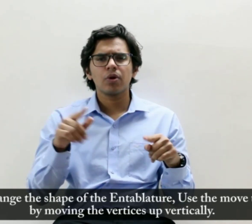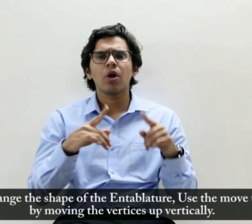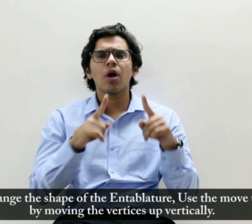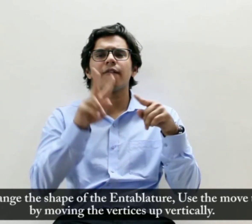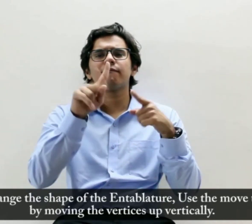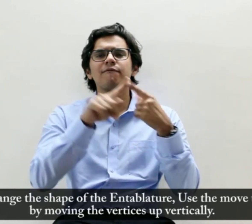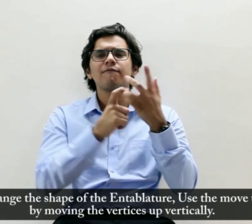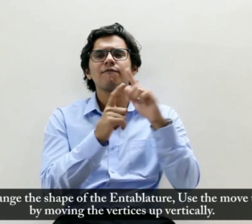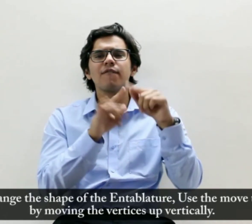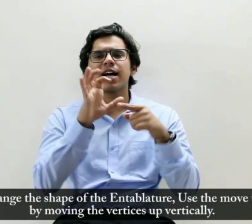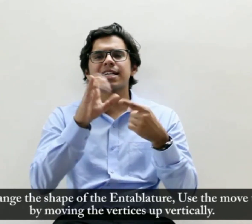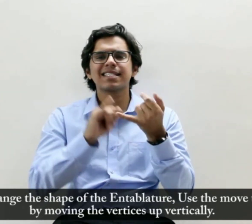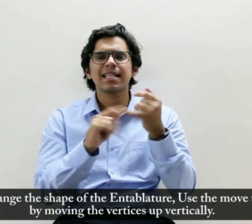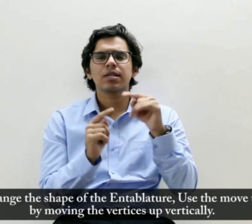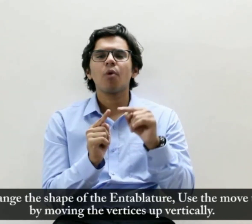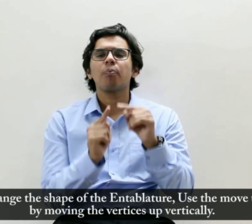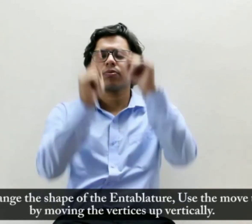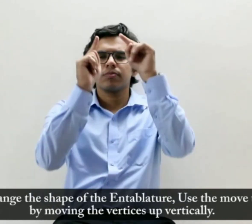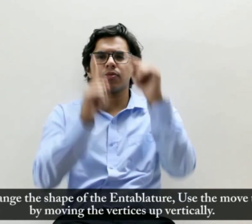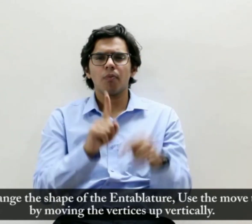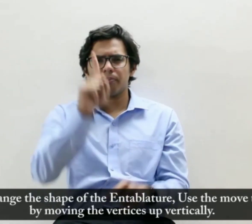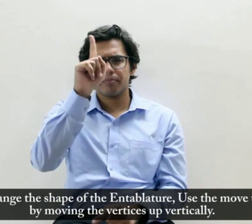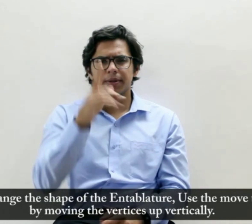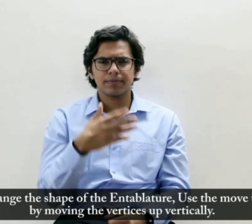the vertices up vertically.